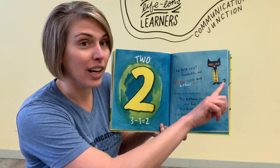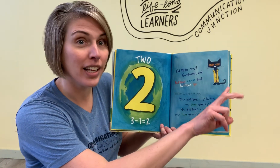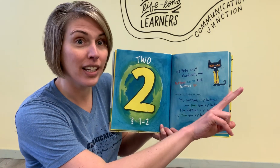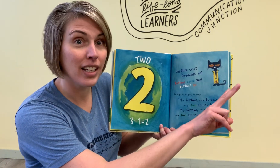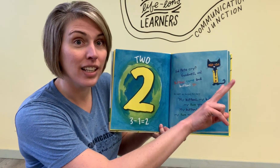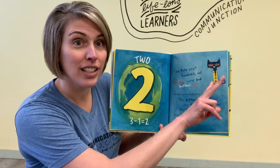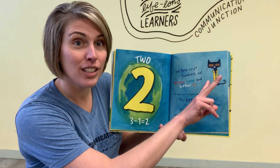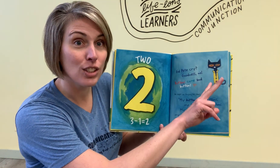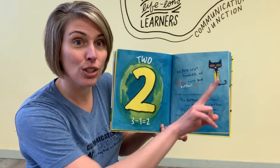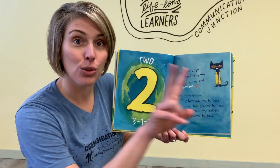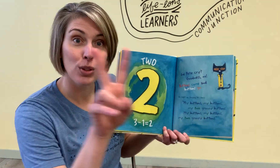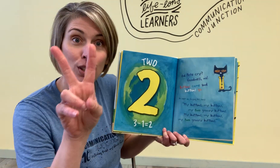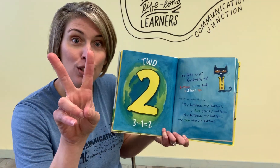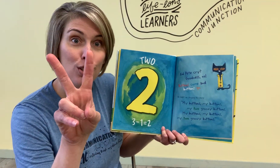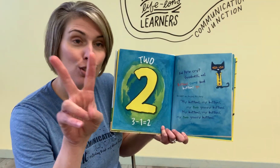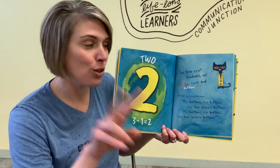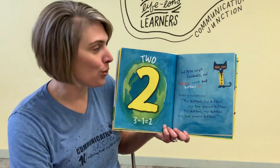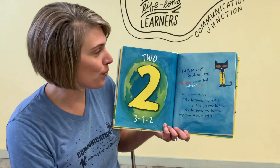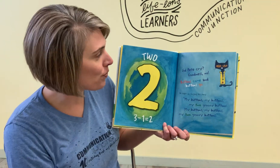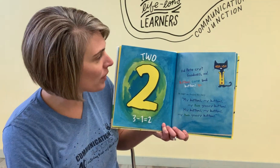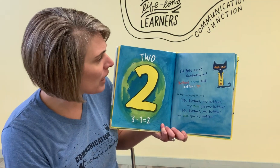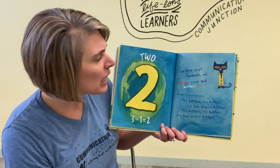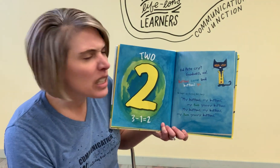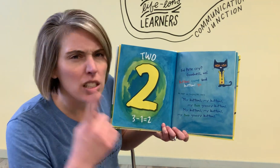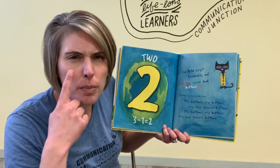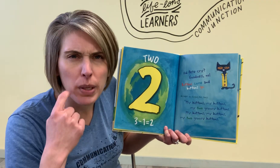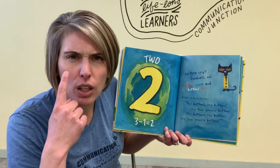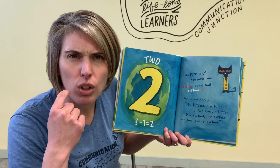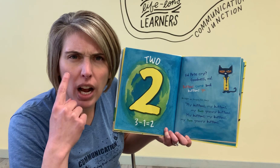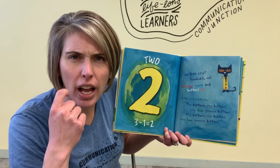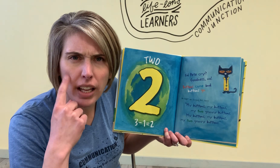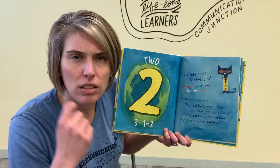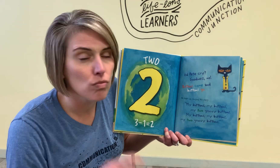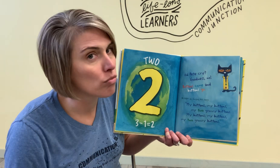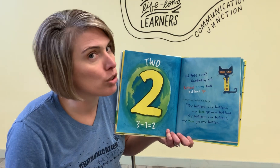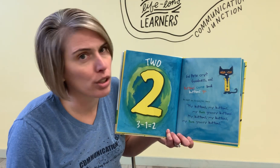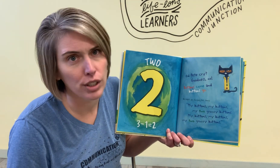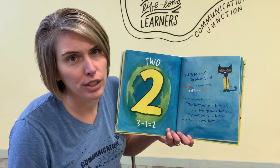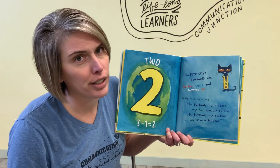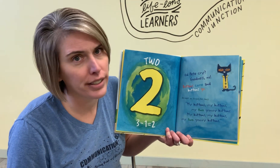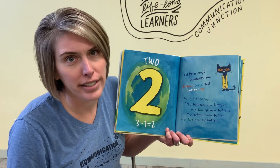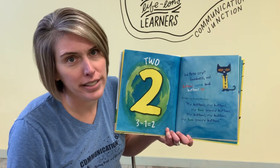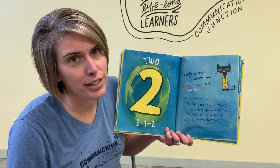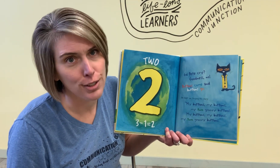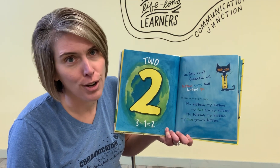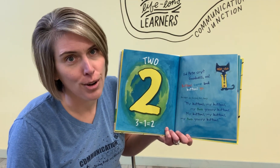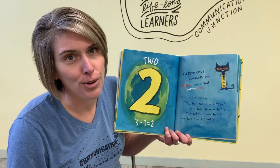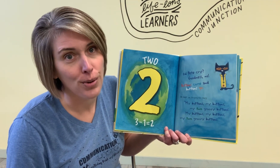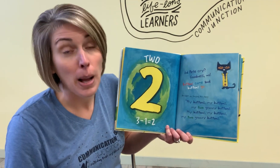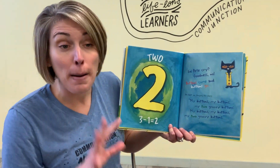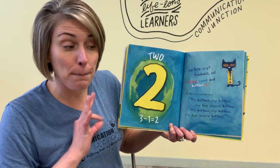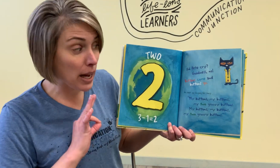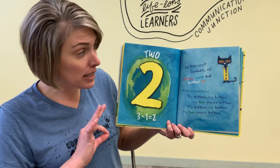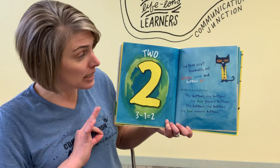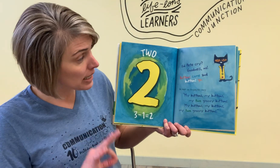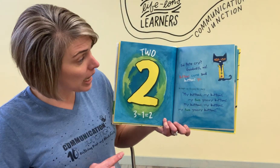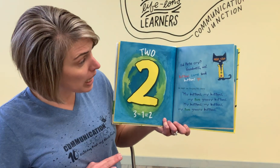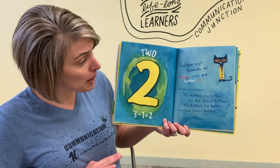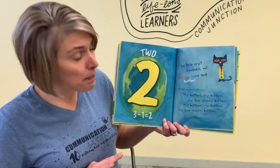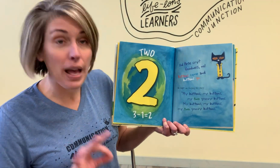1, 2. 2. Did Pete cry? Goodness, no. Buttons come